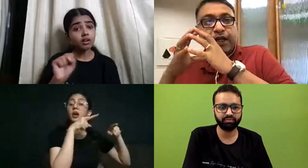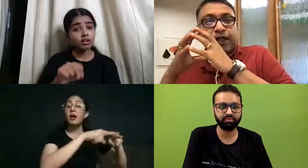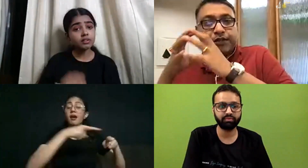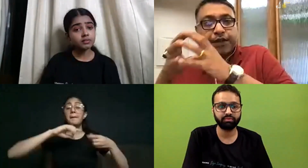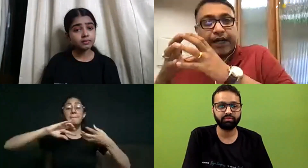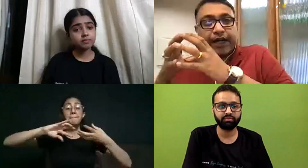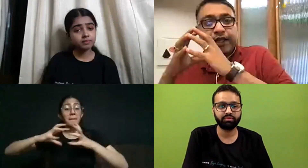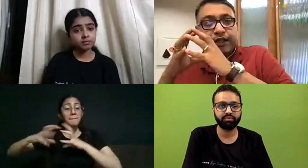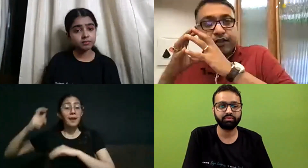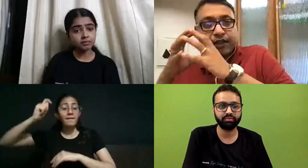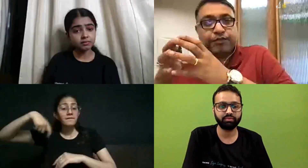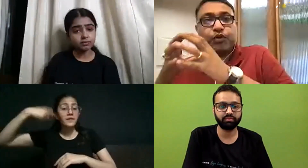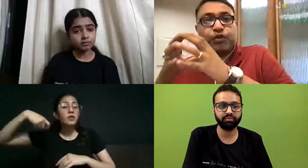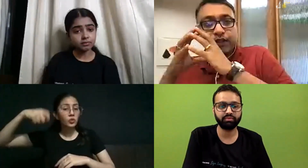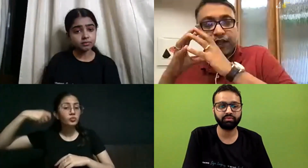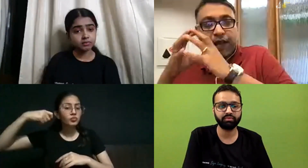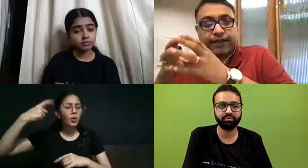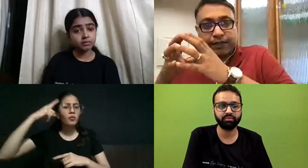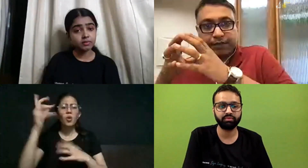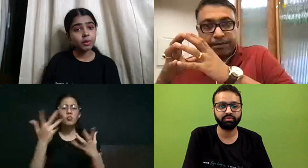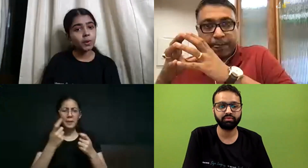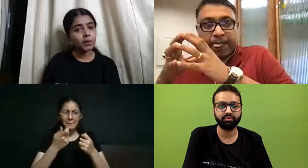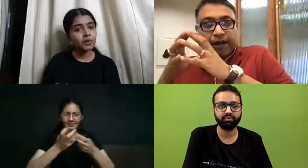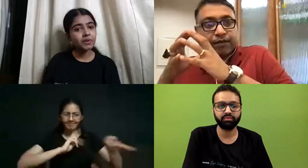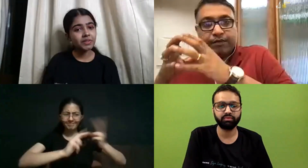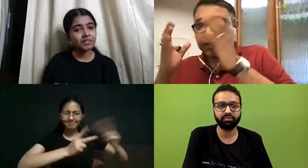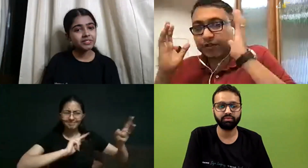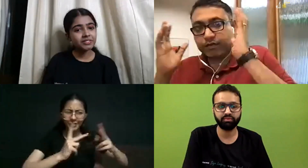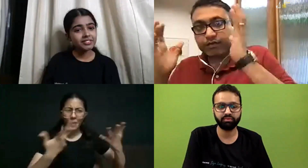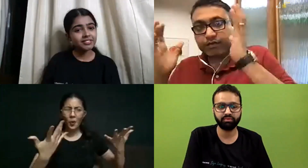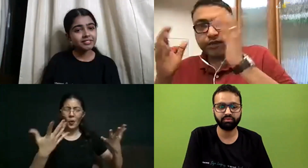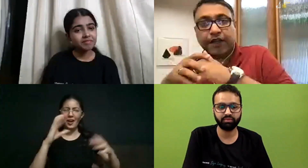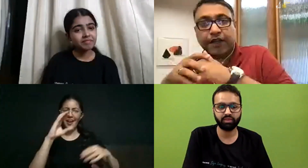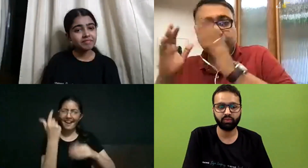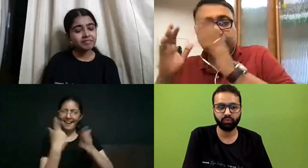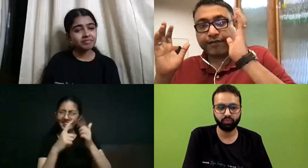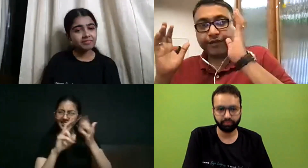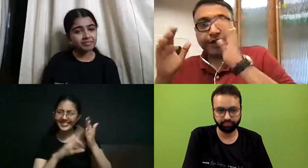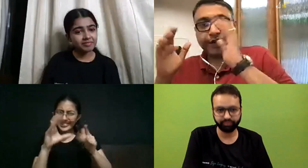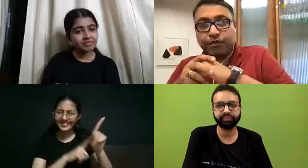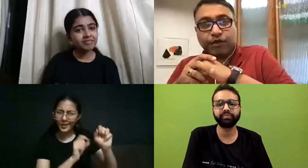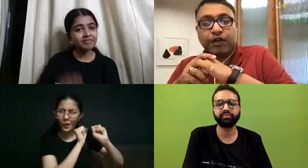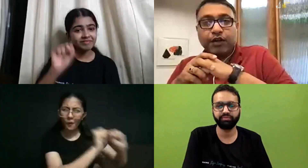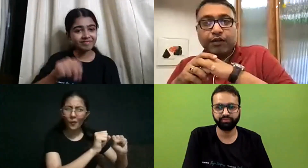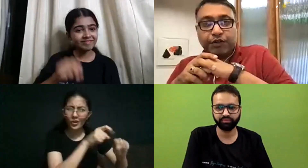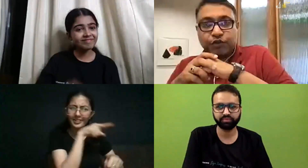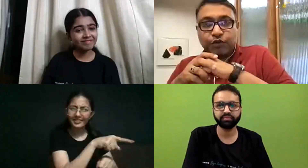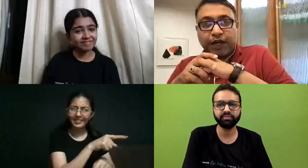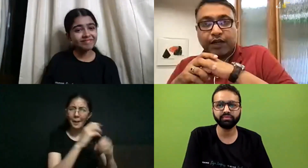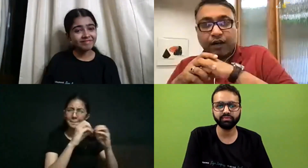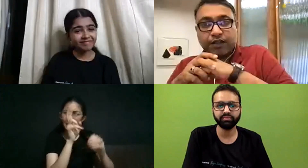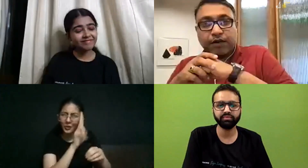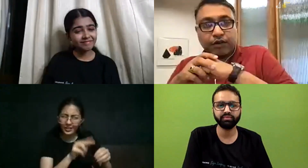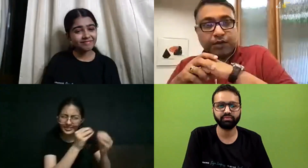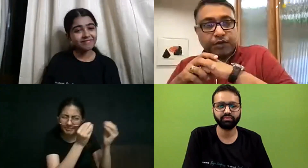make trading in cryptocurrency accessible, right? Because the hearing folks have enough and more videos to look